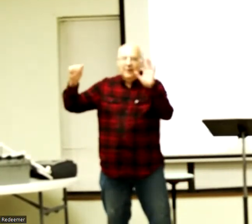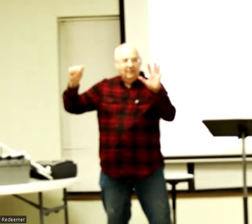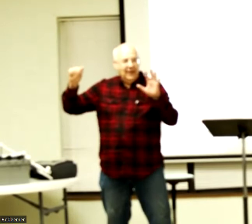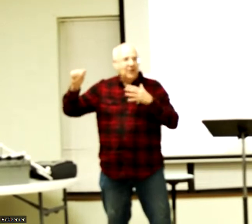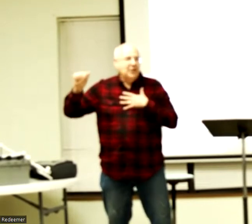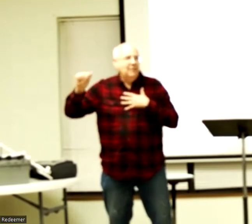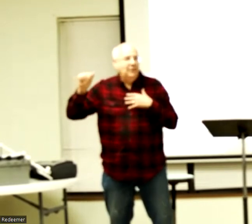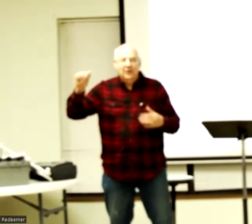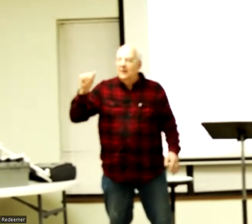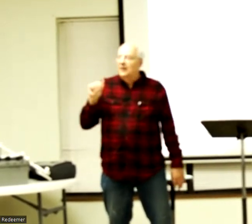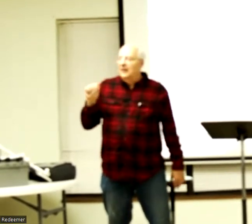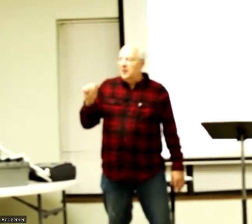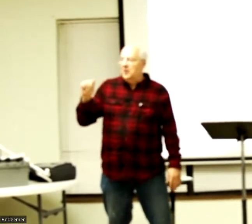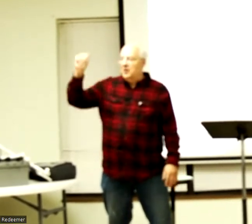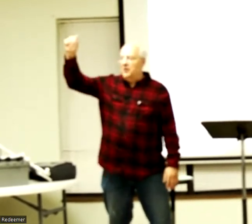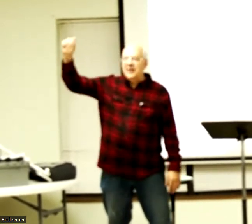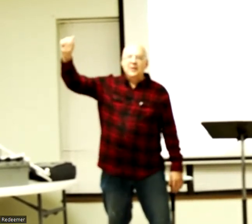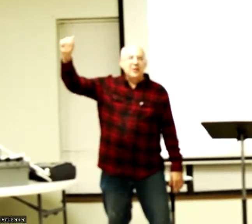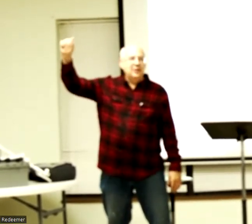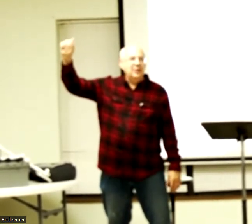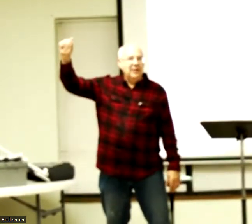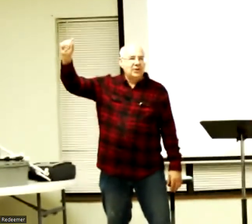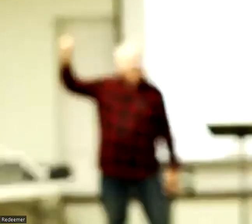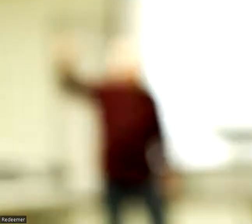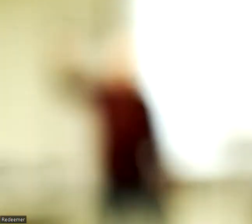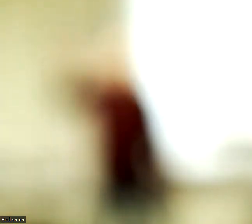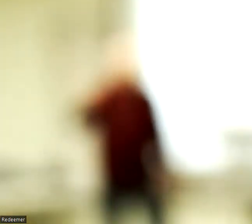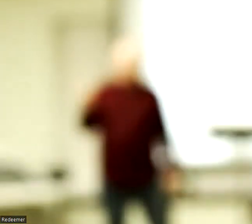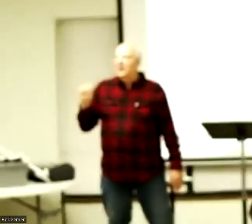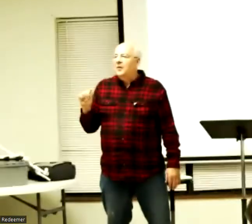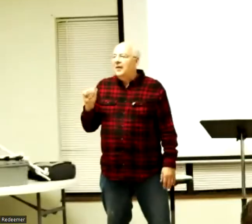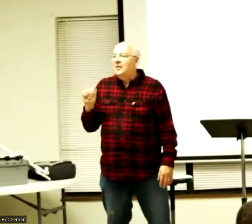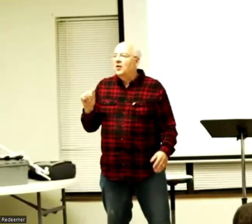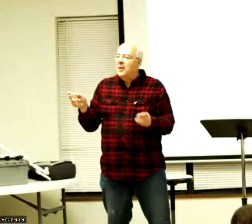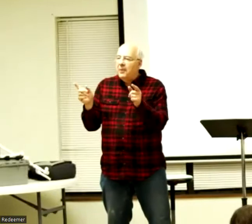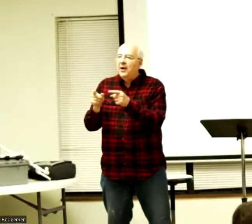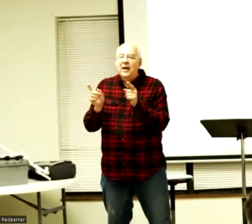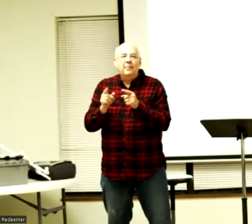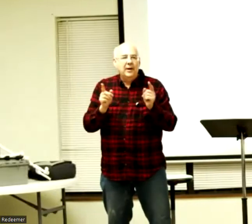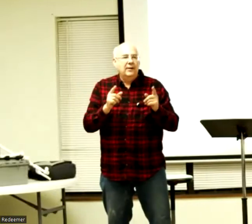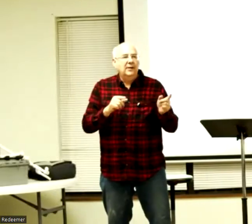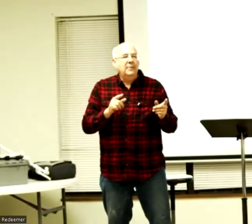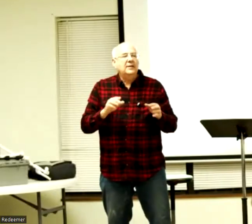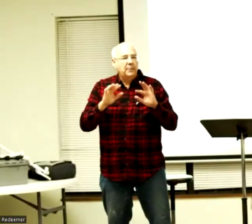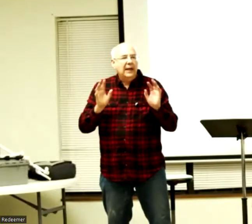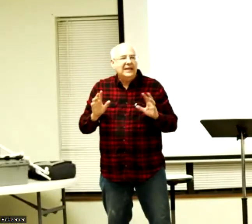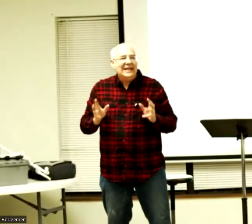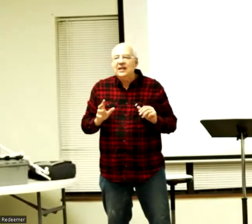and as I said before, the tendency is to do this so I can see it. You're going to be paired up here in a little bit, spelling to each